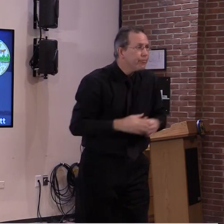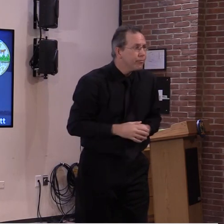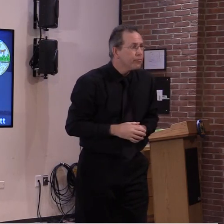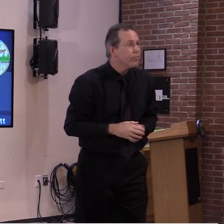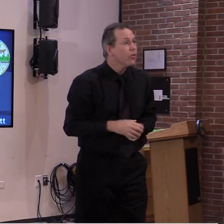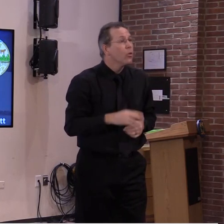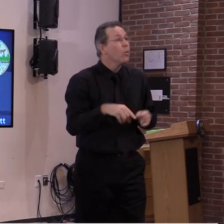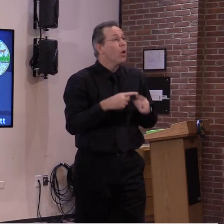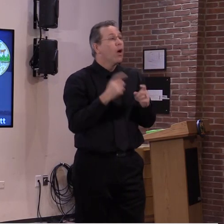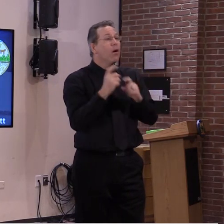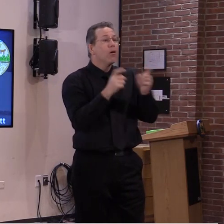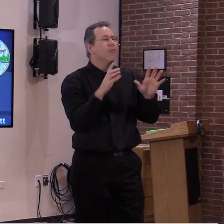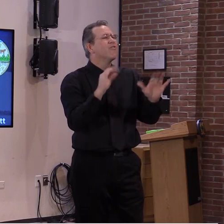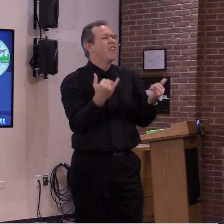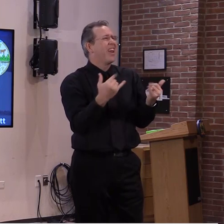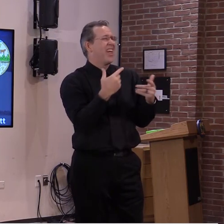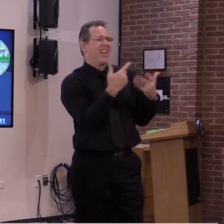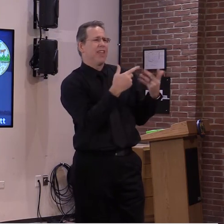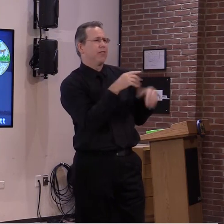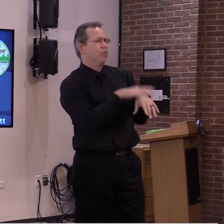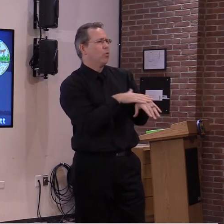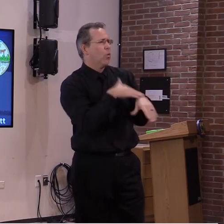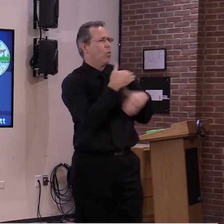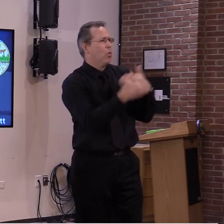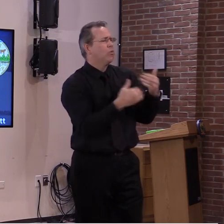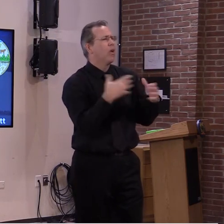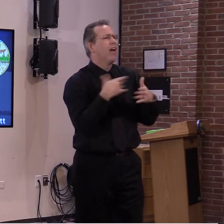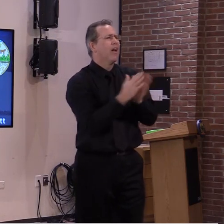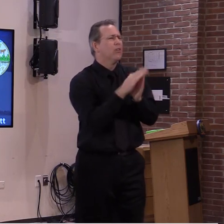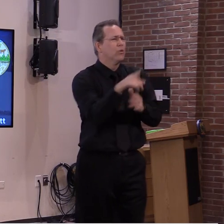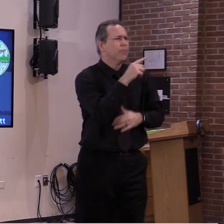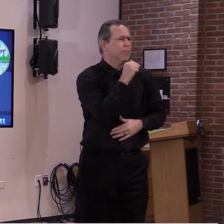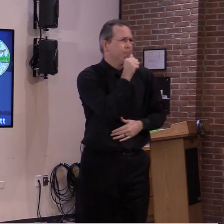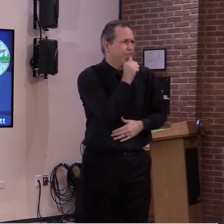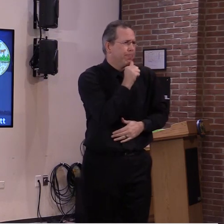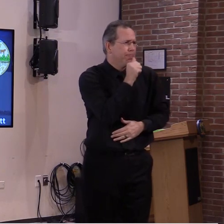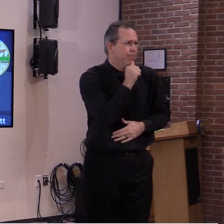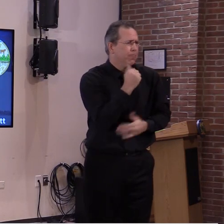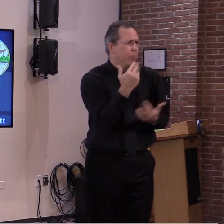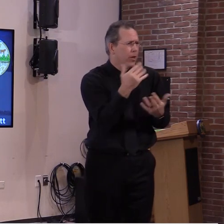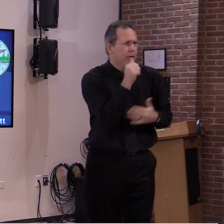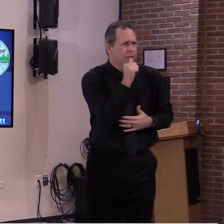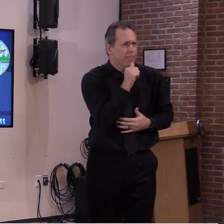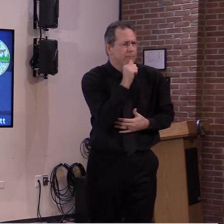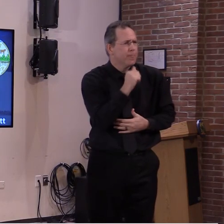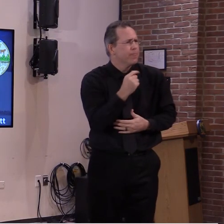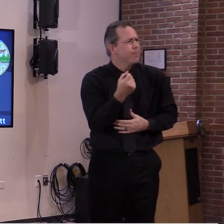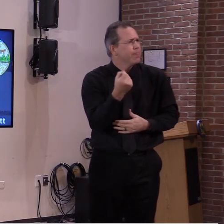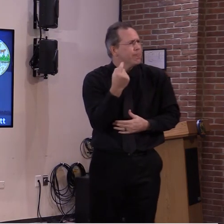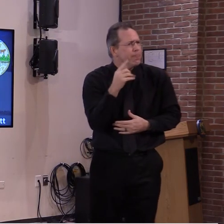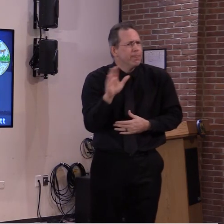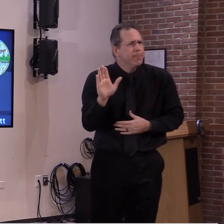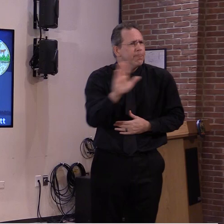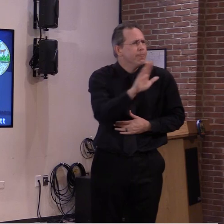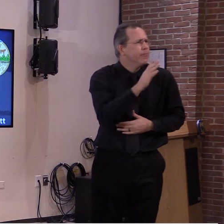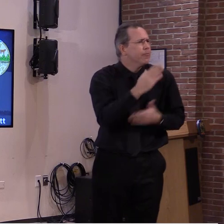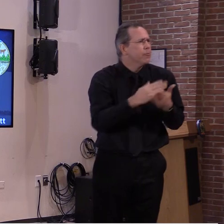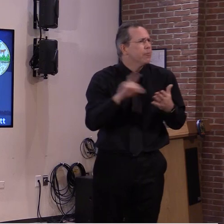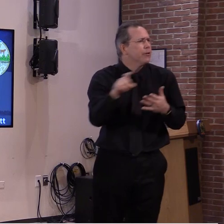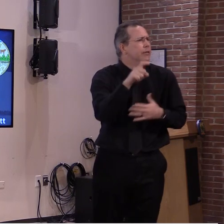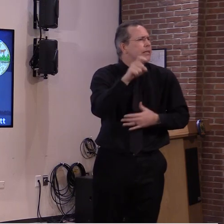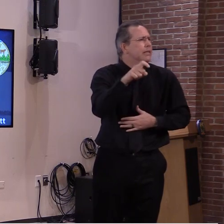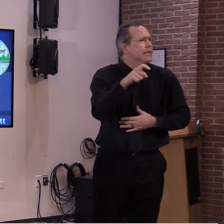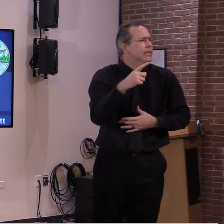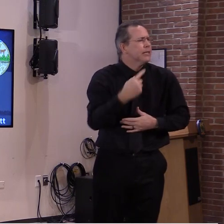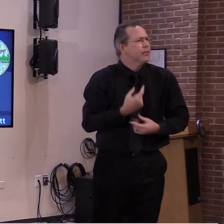patient with us, with each other, and with the health measures in place. As well, we're asking you to